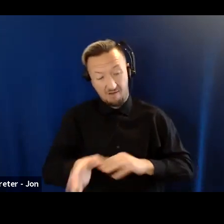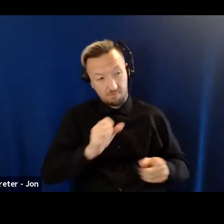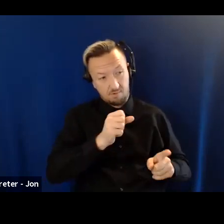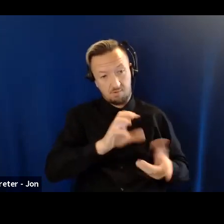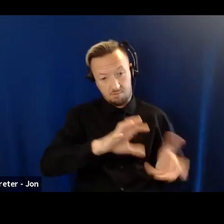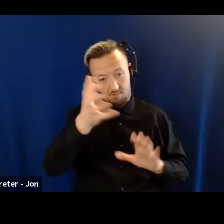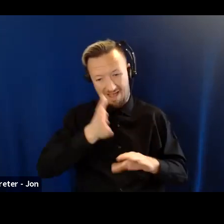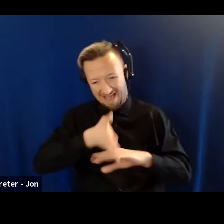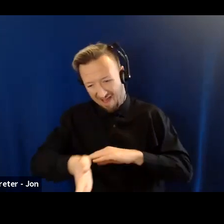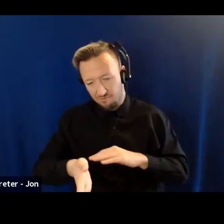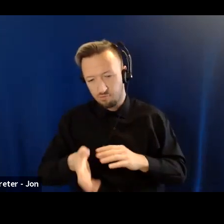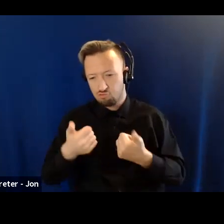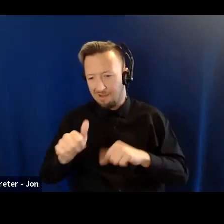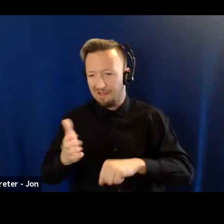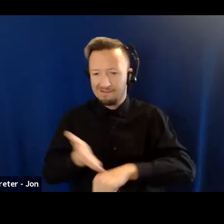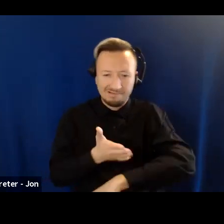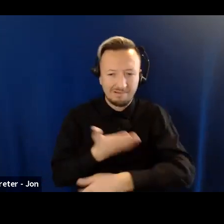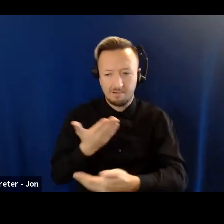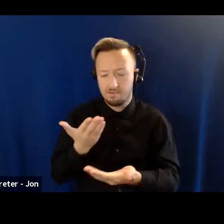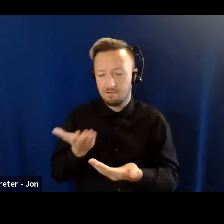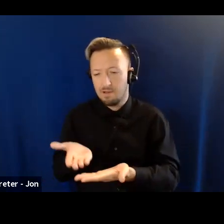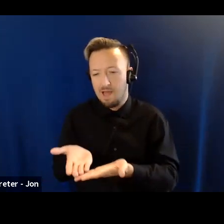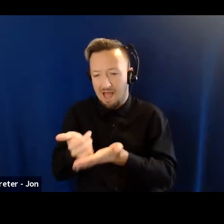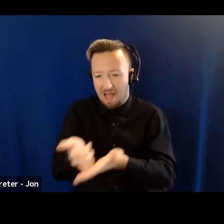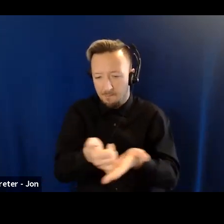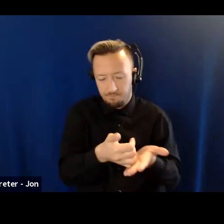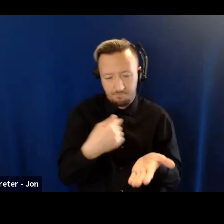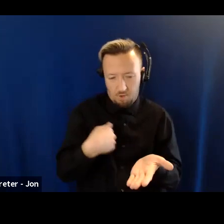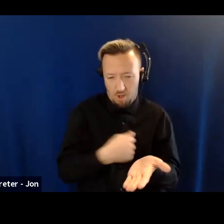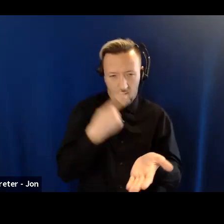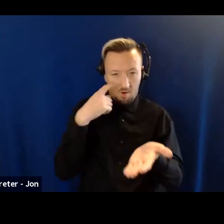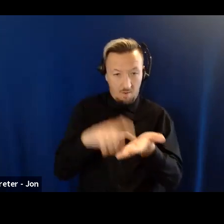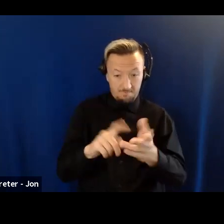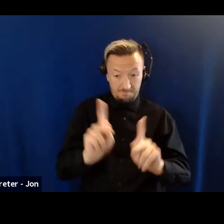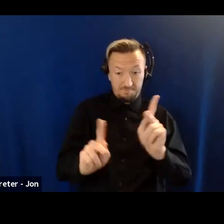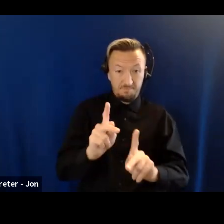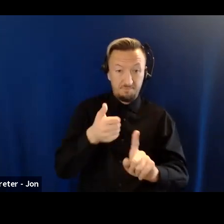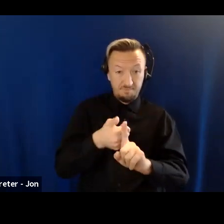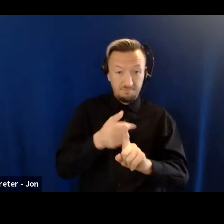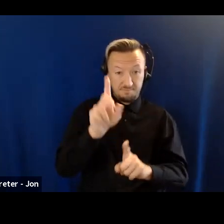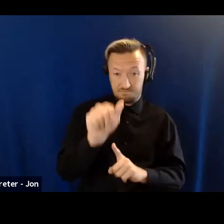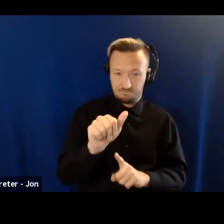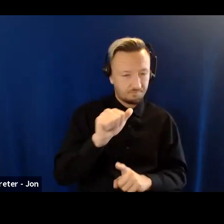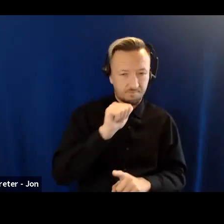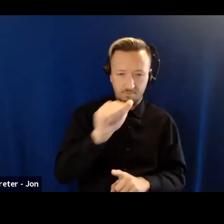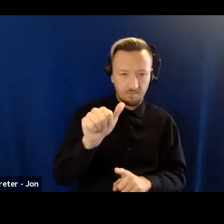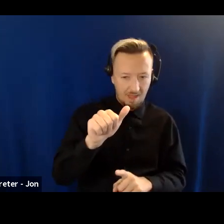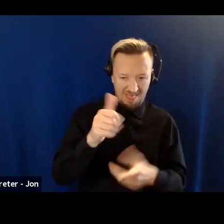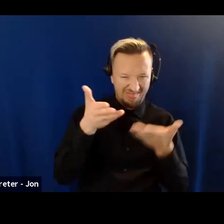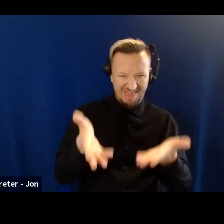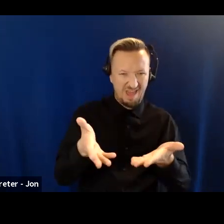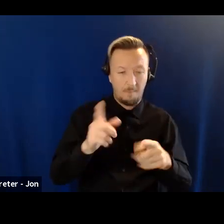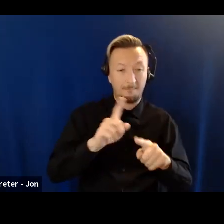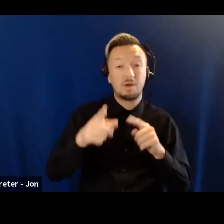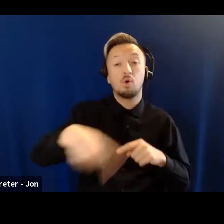see that people with disabilities are not at the table, but that disability-led organizations need to continue to push to